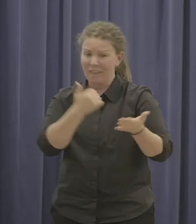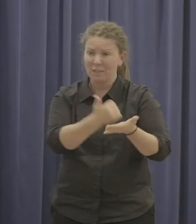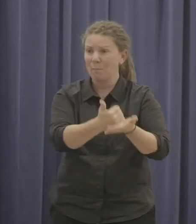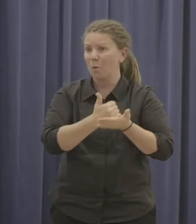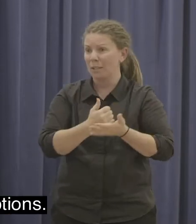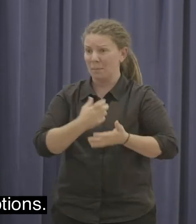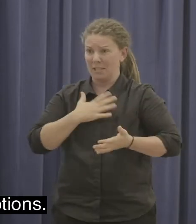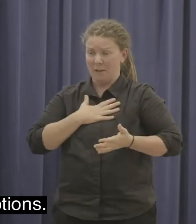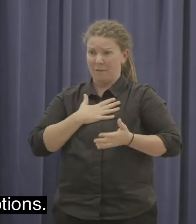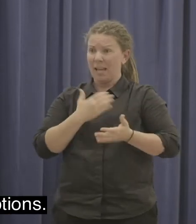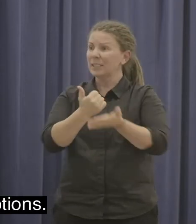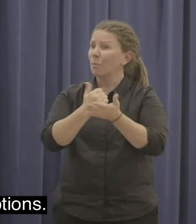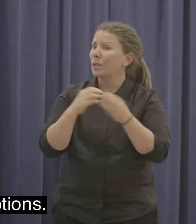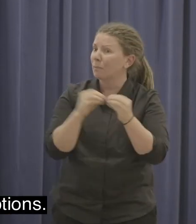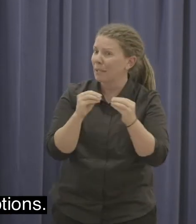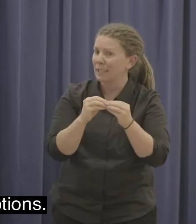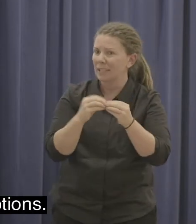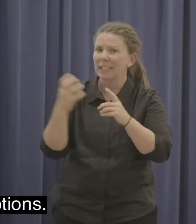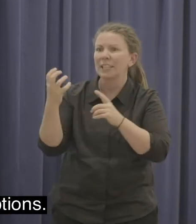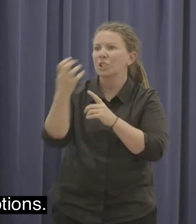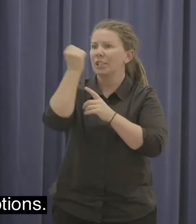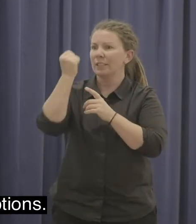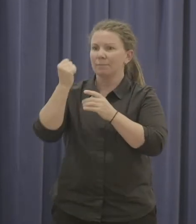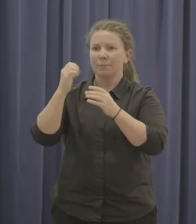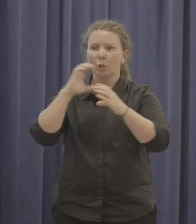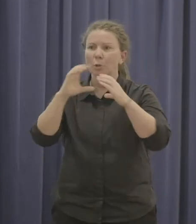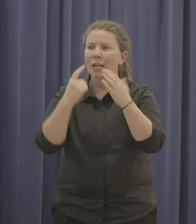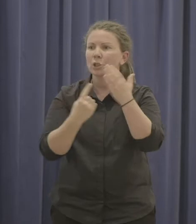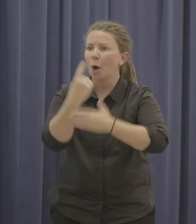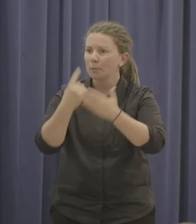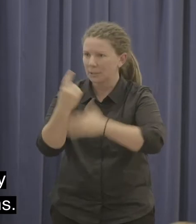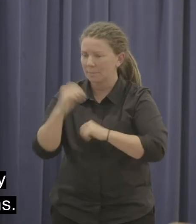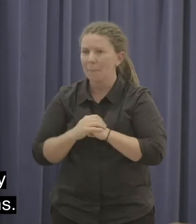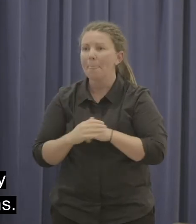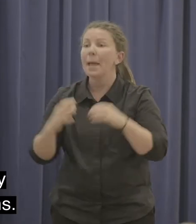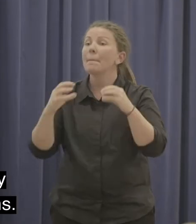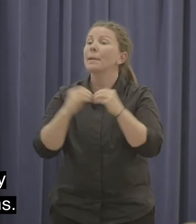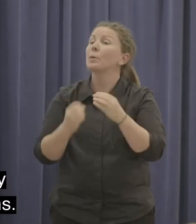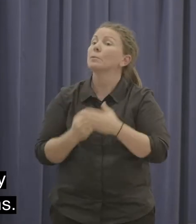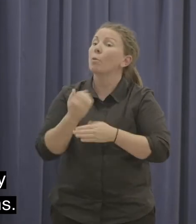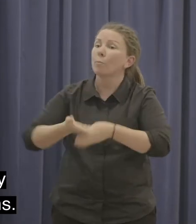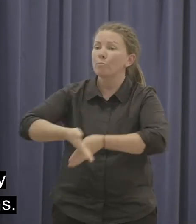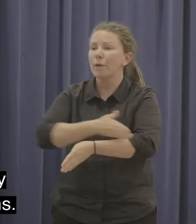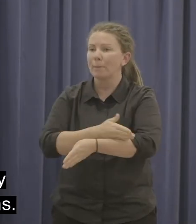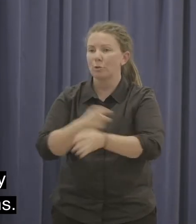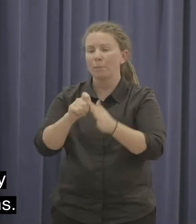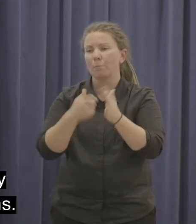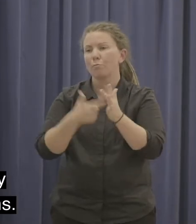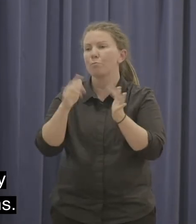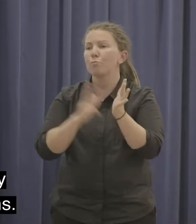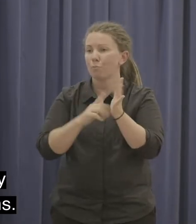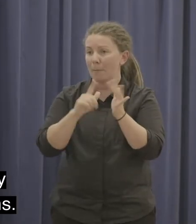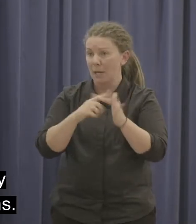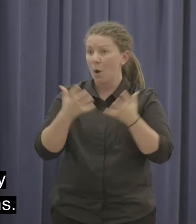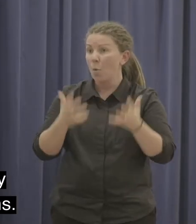and I in achieving communication options. Billy was born prematurely and weighed